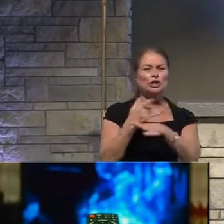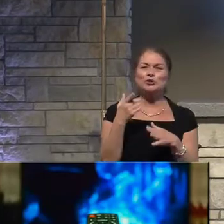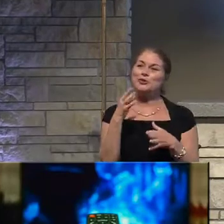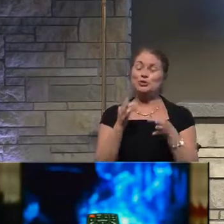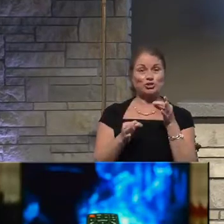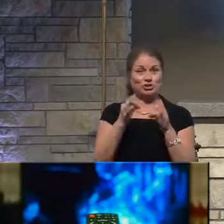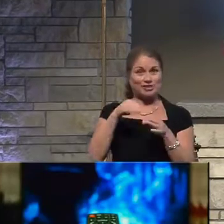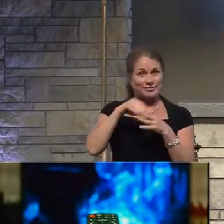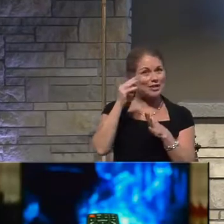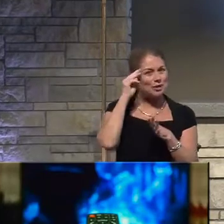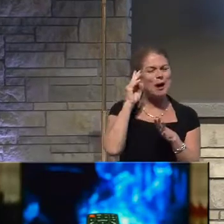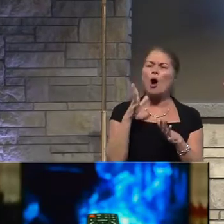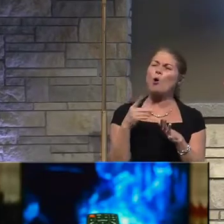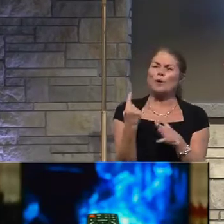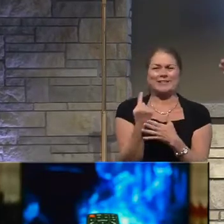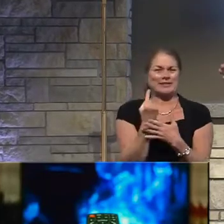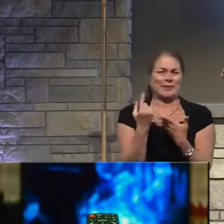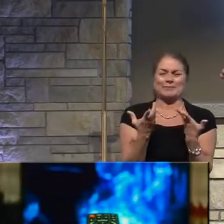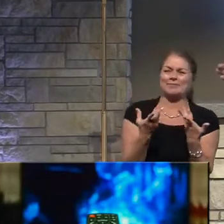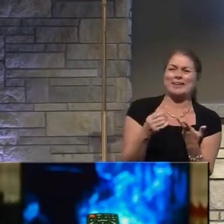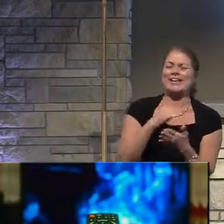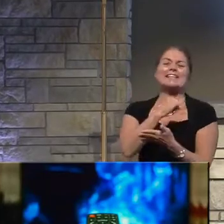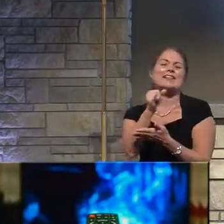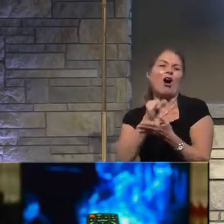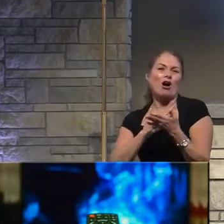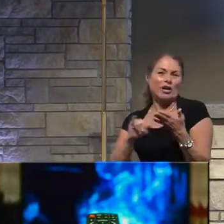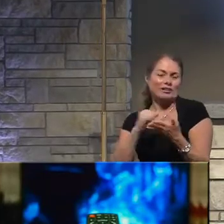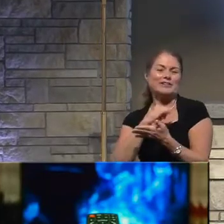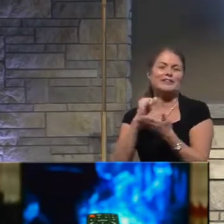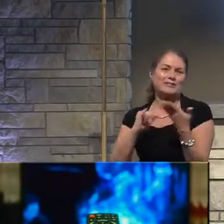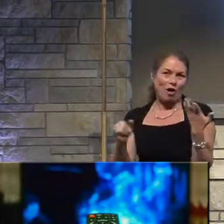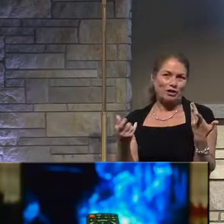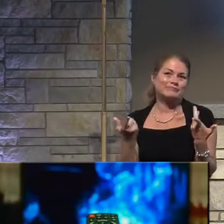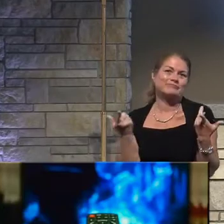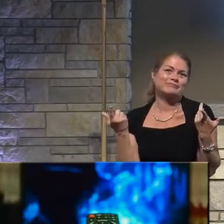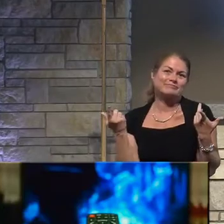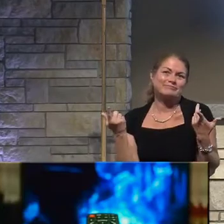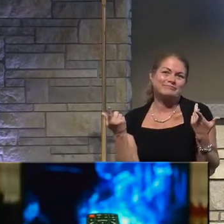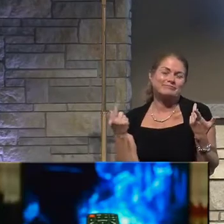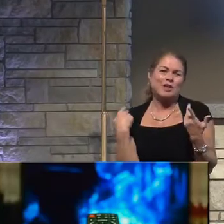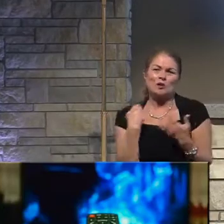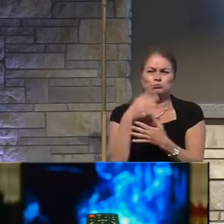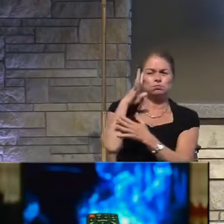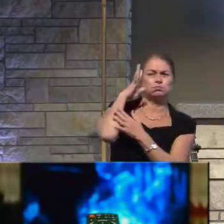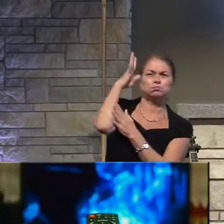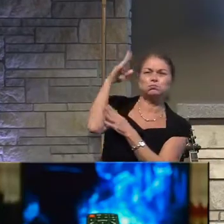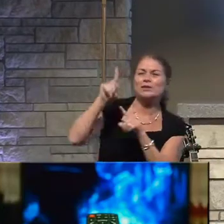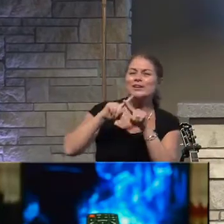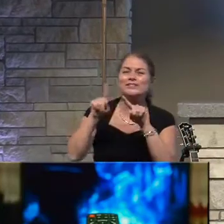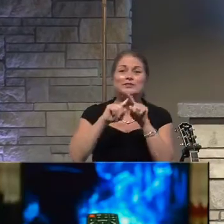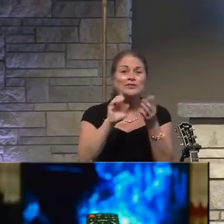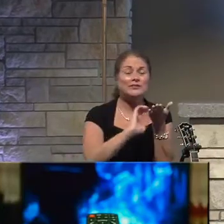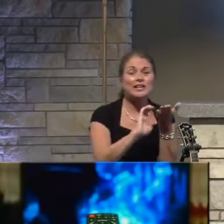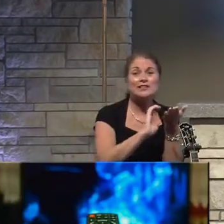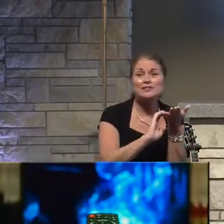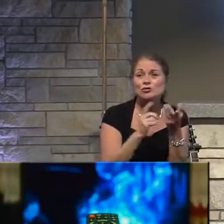your mind. Oh, it's just art. It's artistic quality. I mean, we can come up with all kinds of excuses, can't